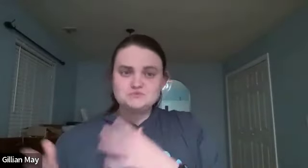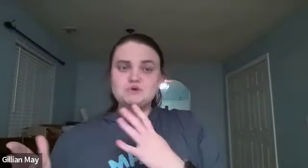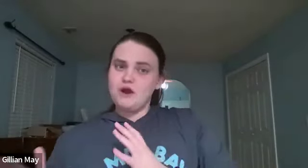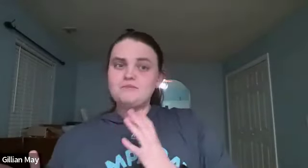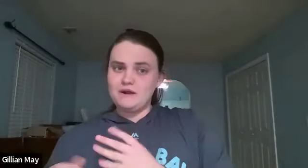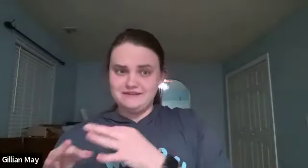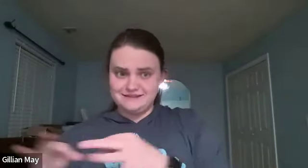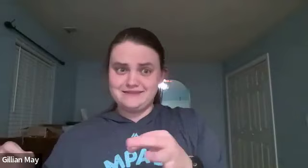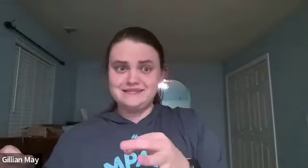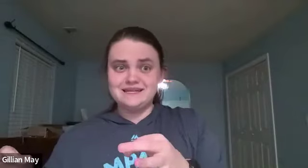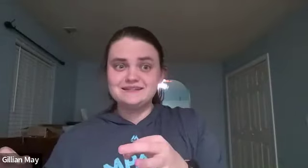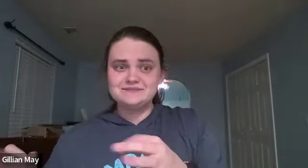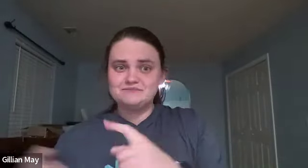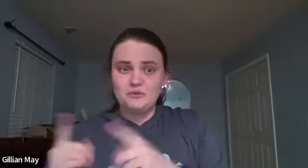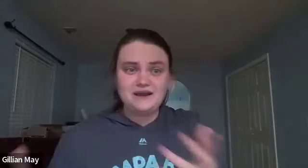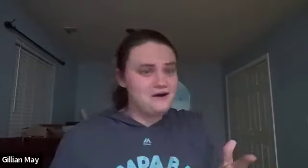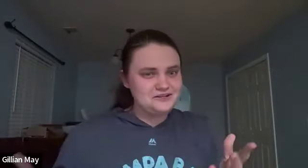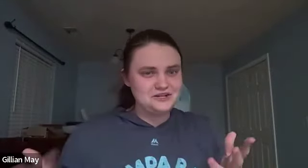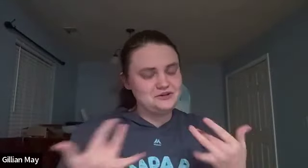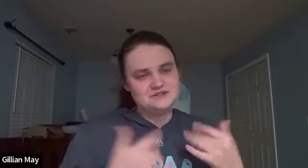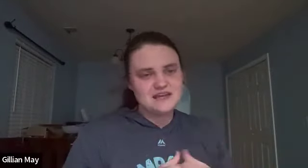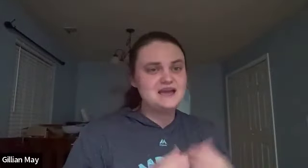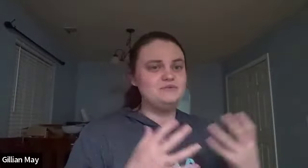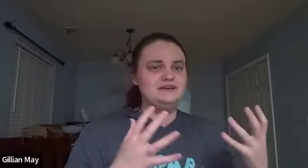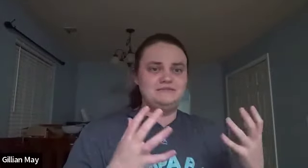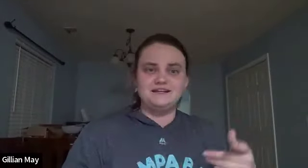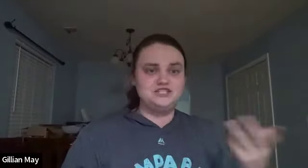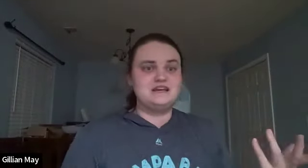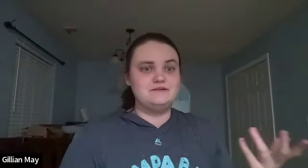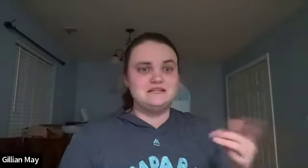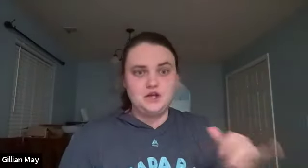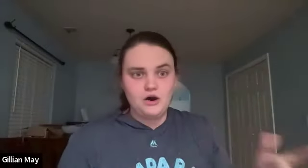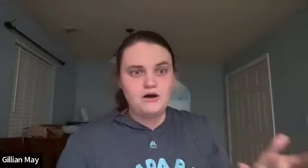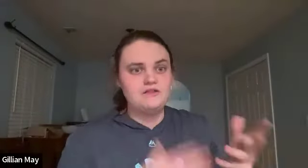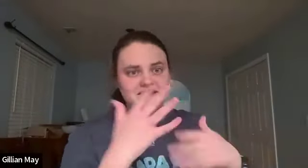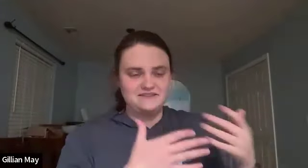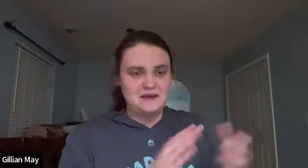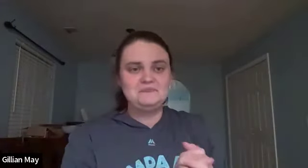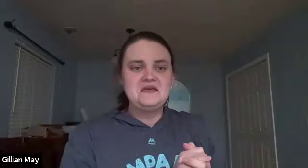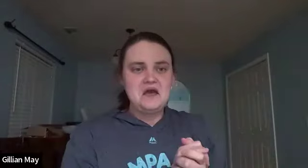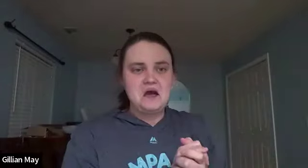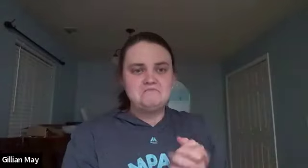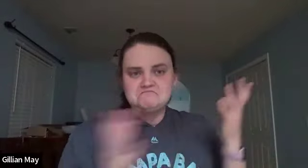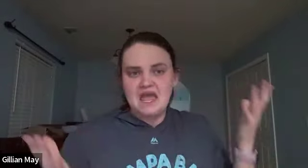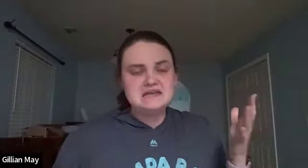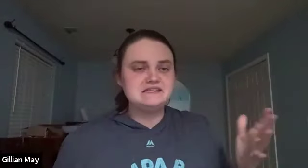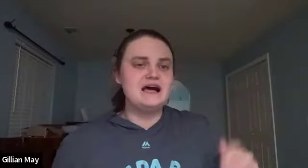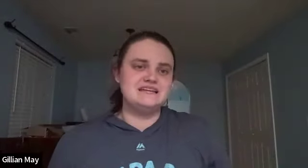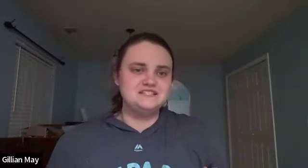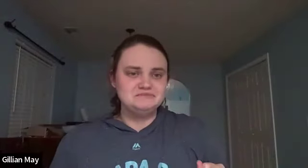more proper way to say the sentence, but we all, use slang. I just like I always said, y'all, things like that. ASL has that too.